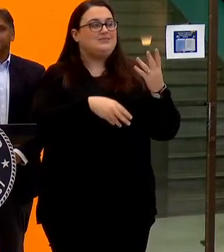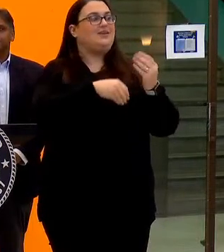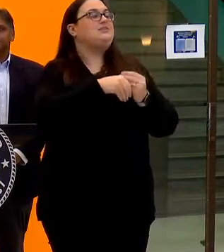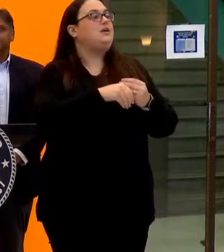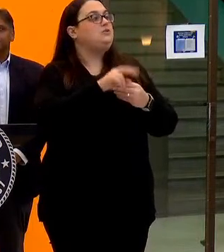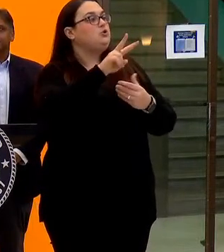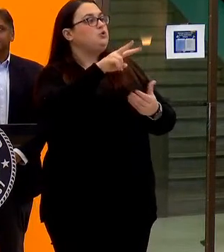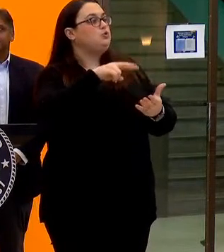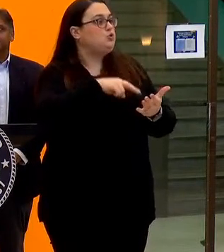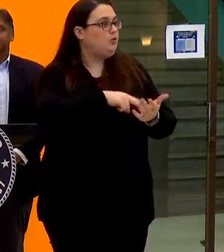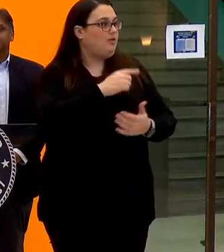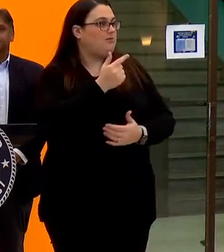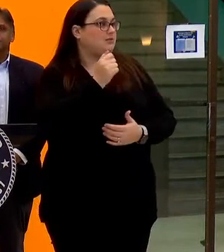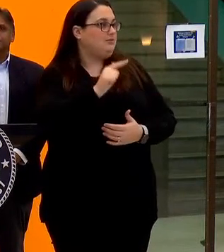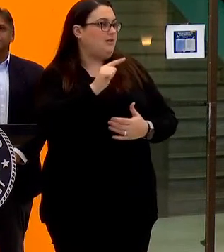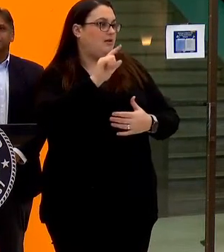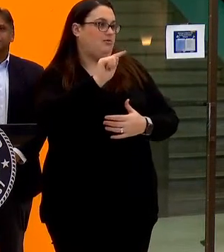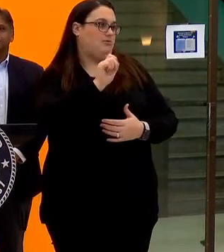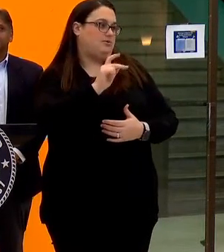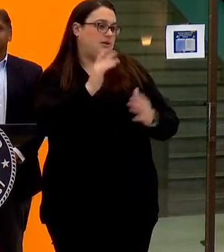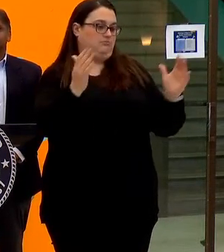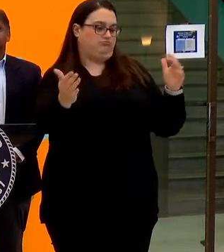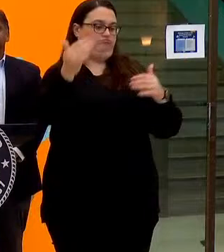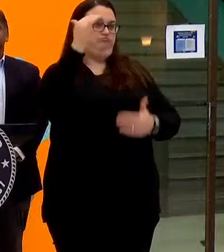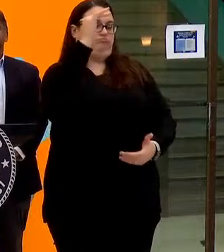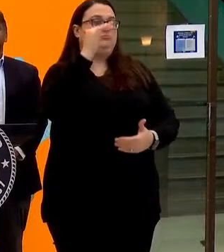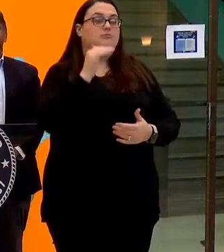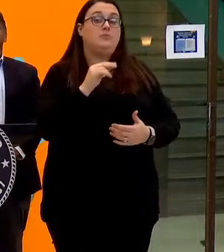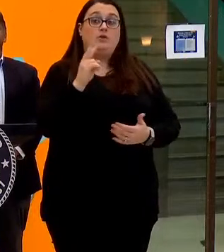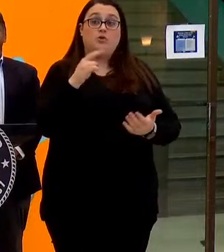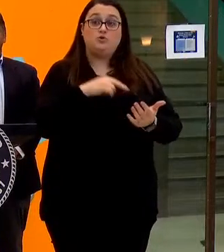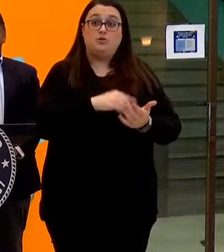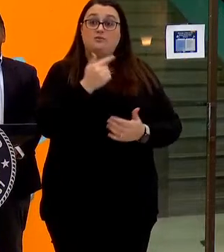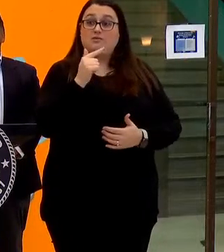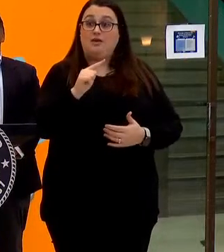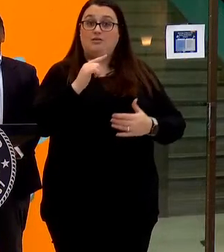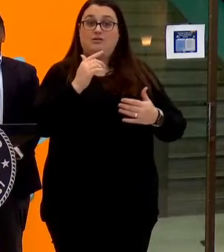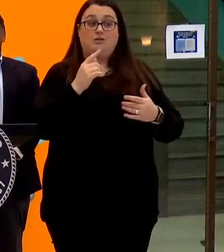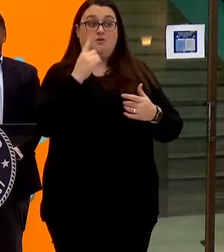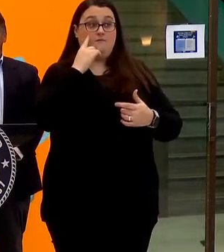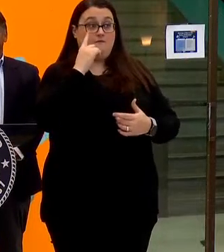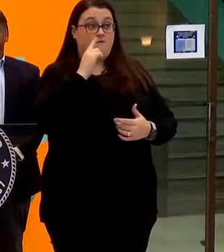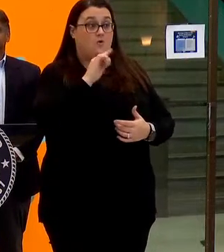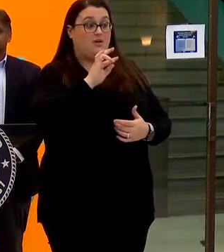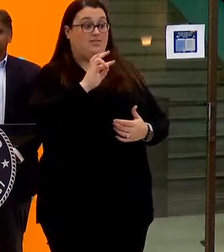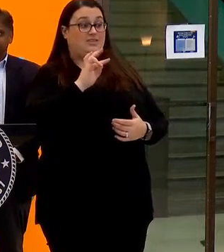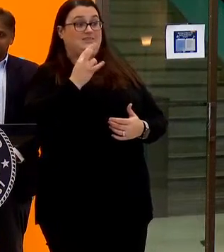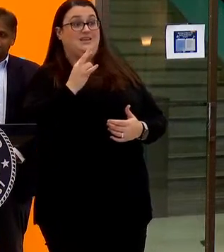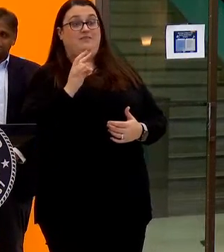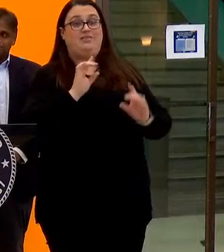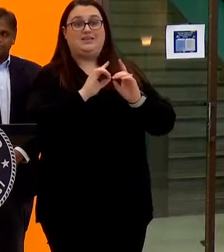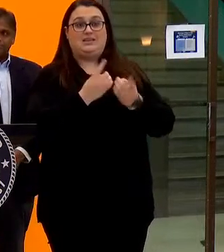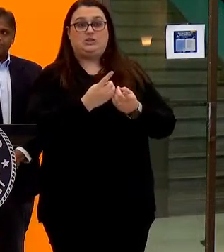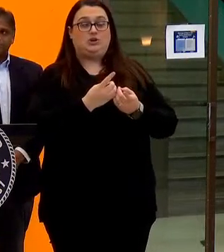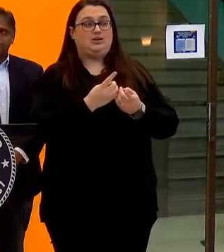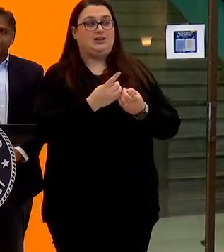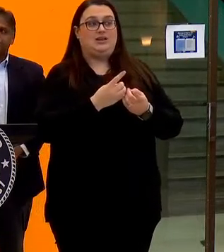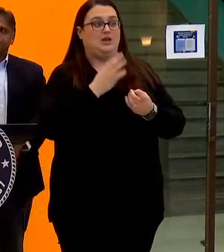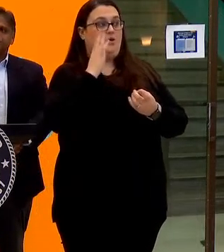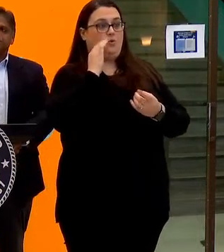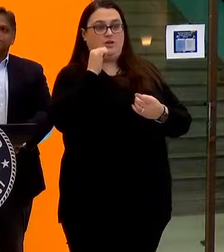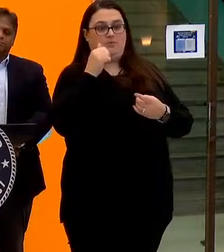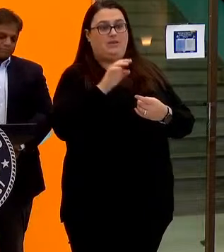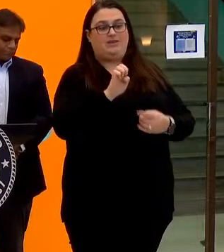additional 2,000-gallon tanks. Those 2,000-gallon tanks, the one for the 7th District, it will not be